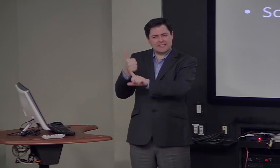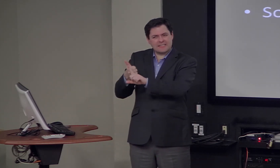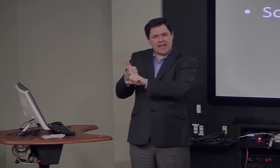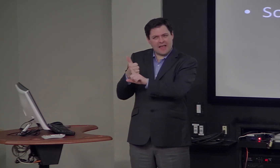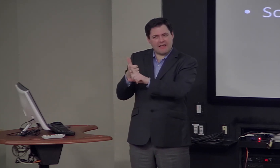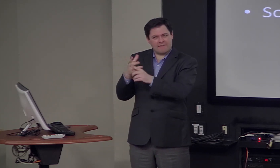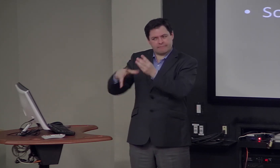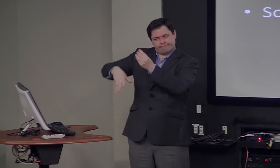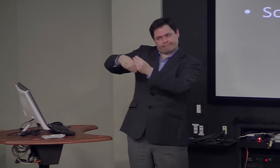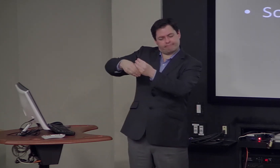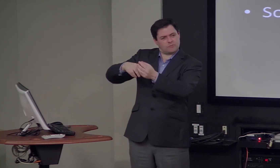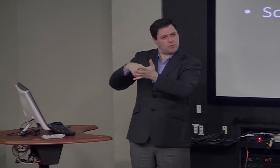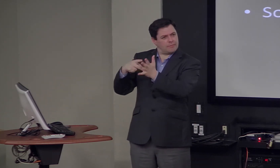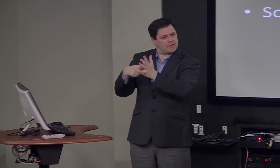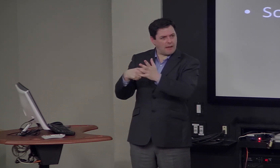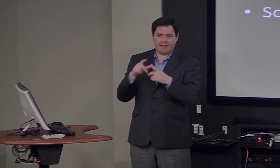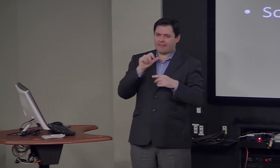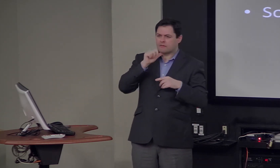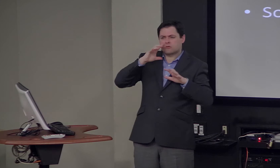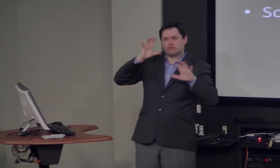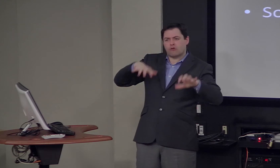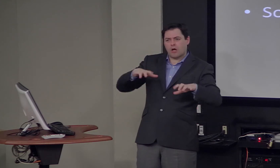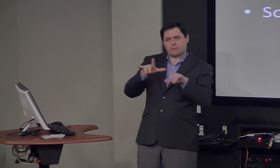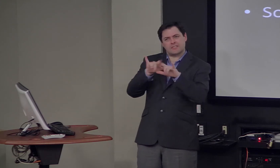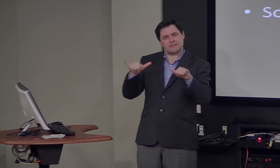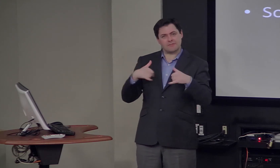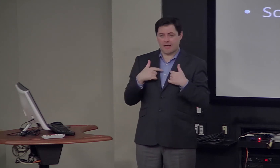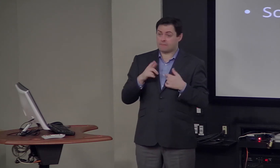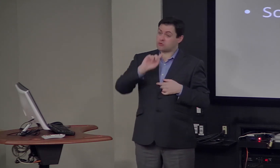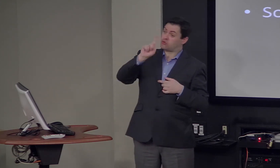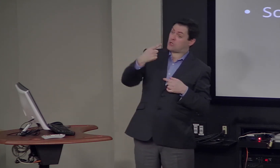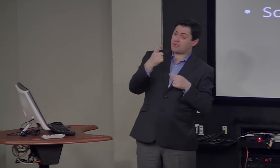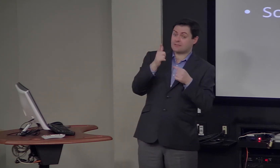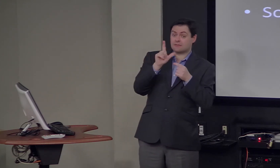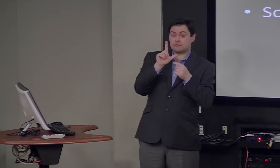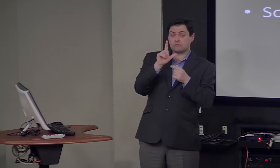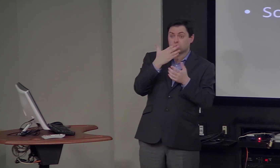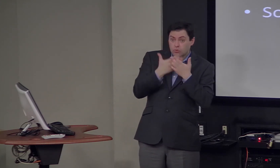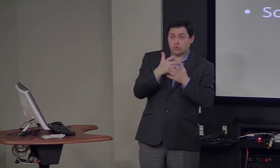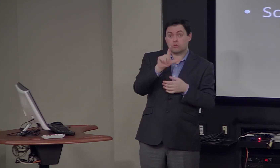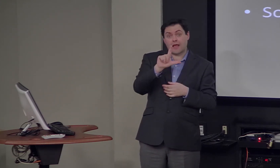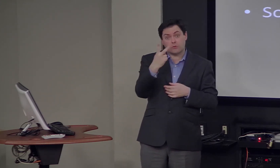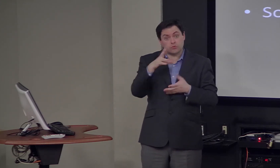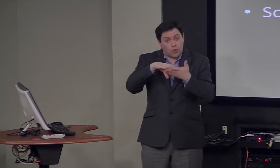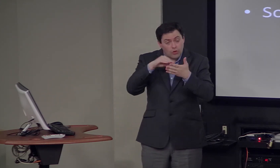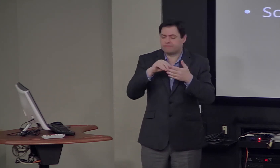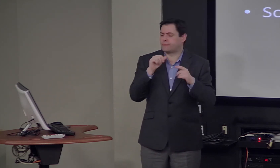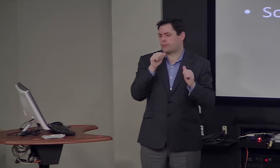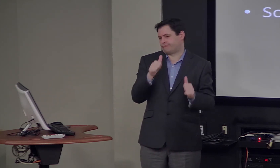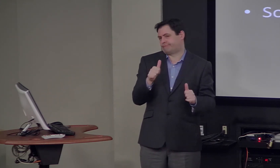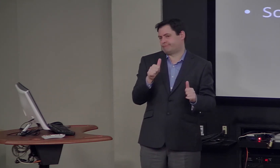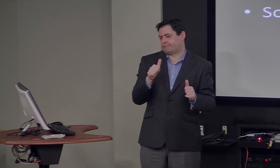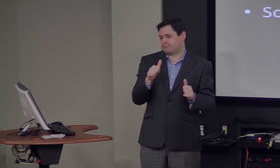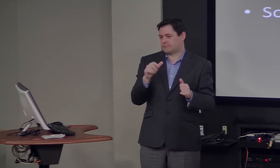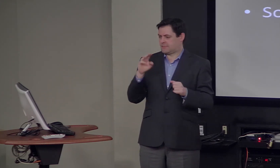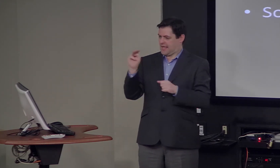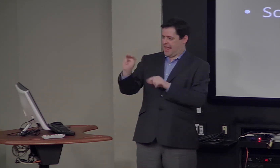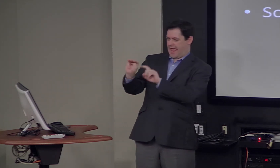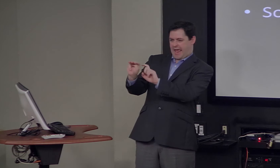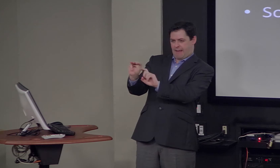BSL. But this brought into the question of how modality impacts the learning of a second visual language. So because a